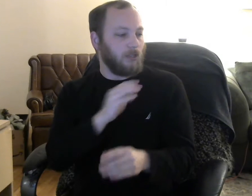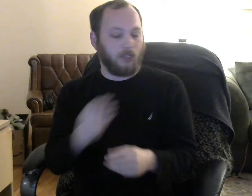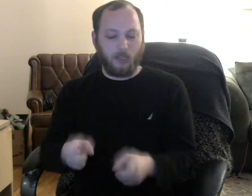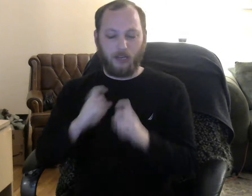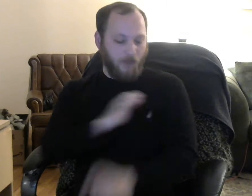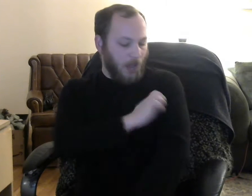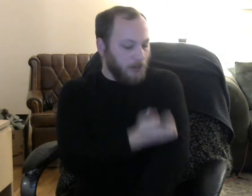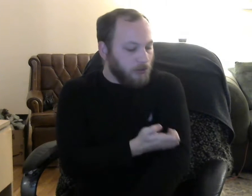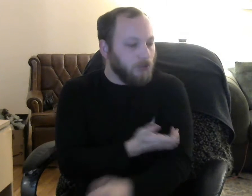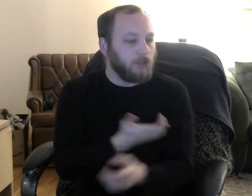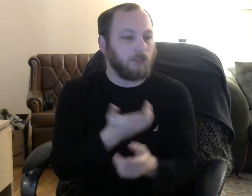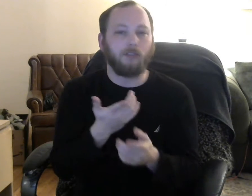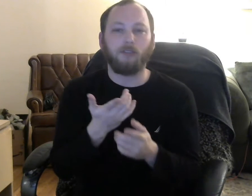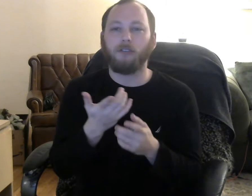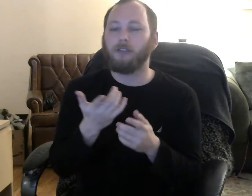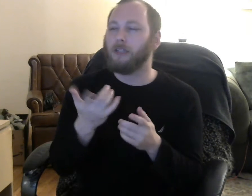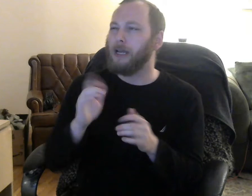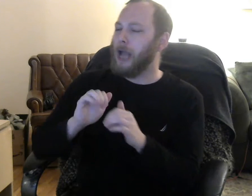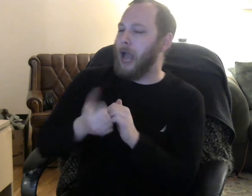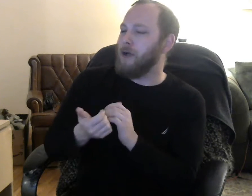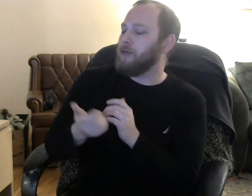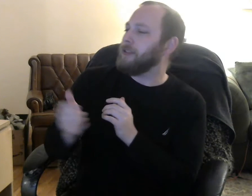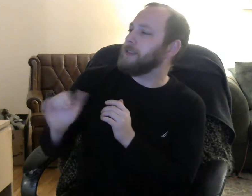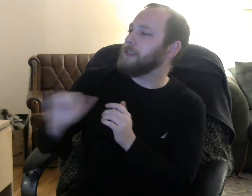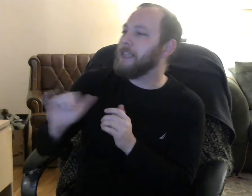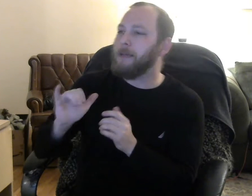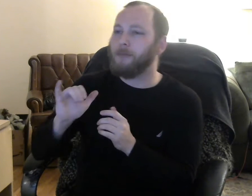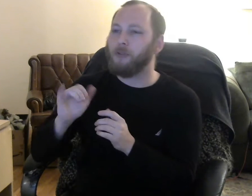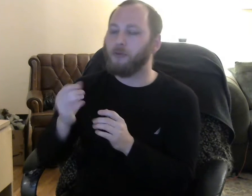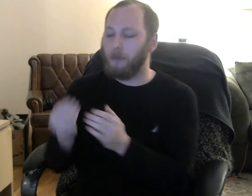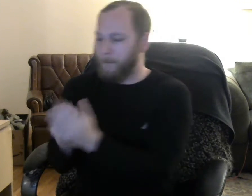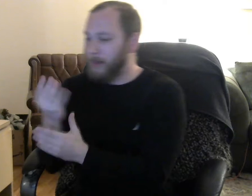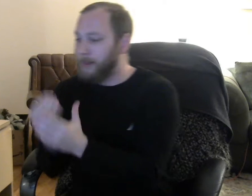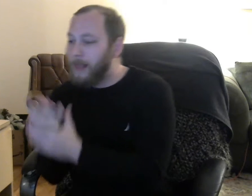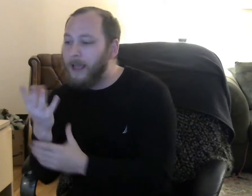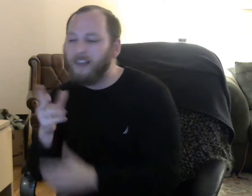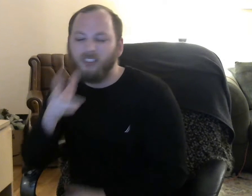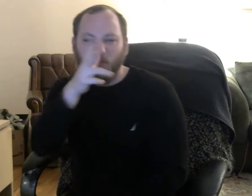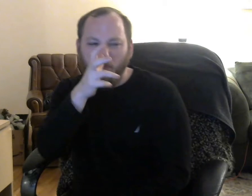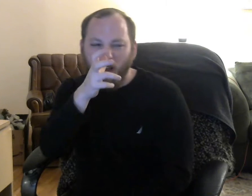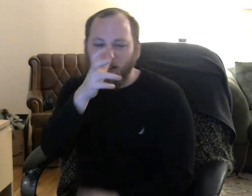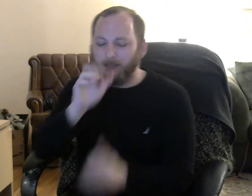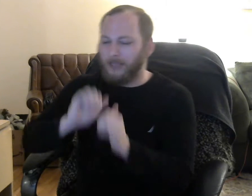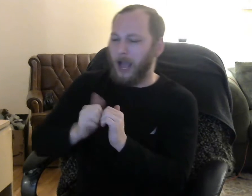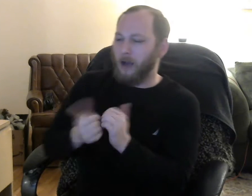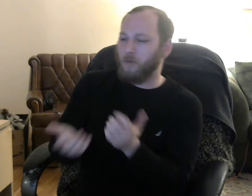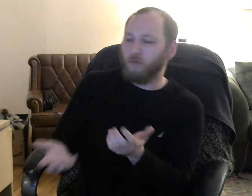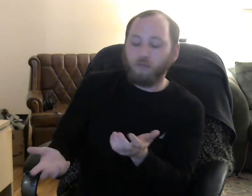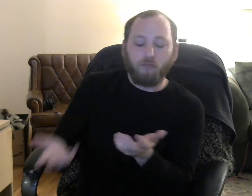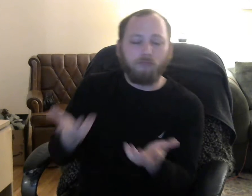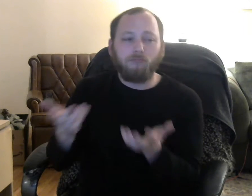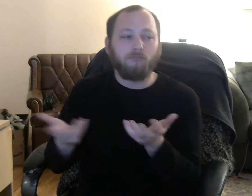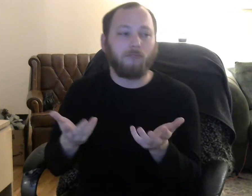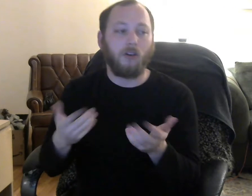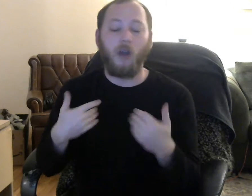we are eerily or strangely similar to these things. We actually have a lot more in common with that tree outside